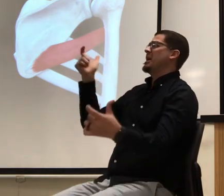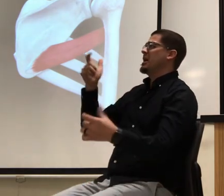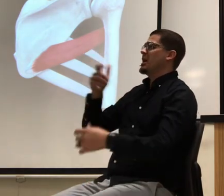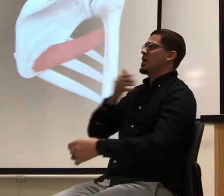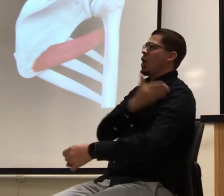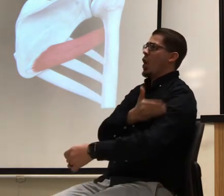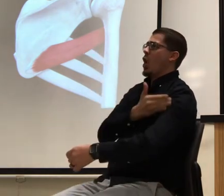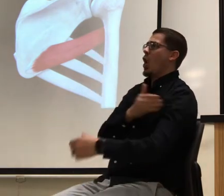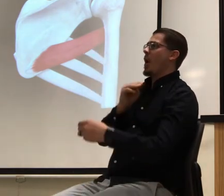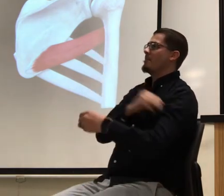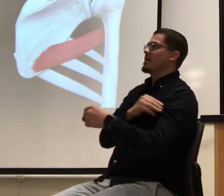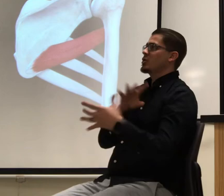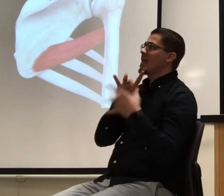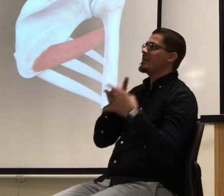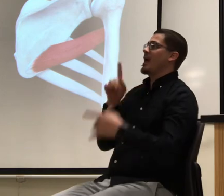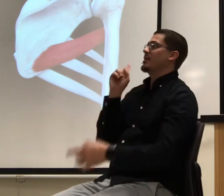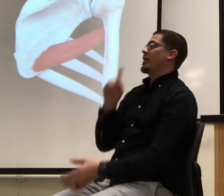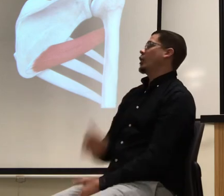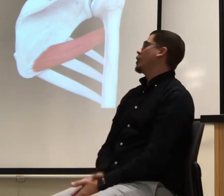there.